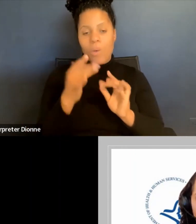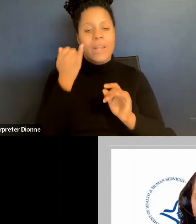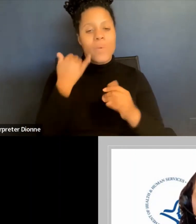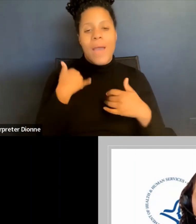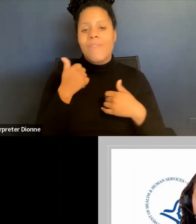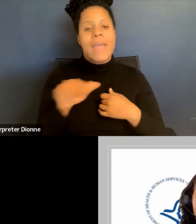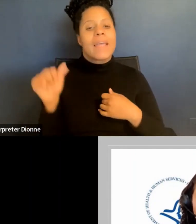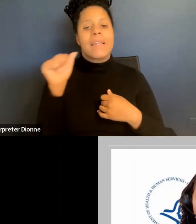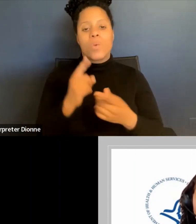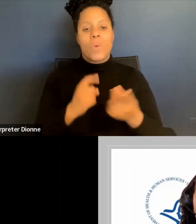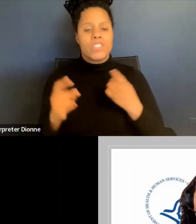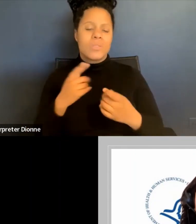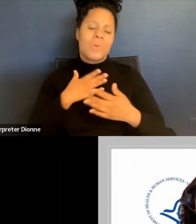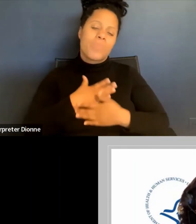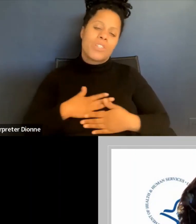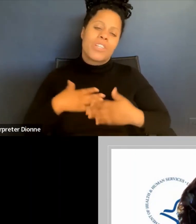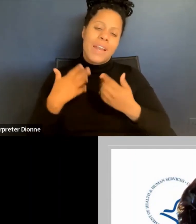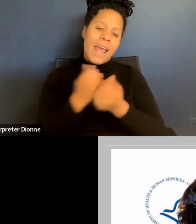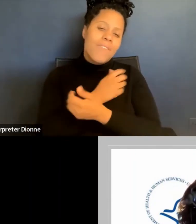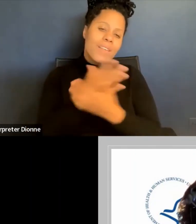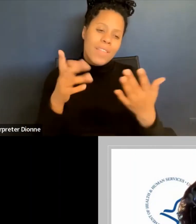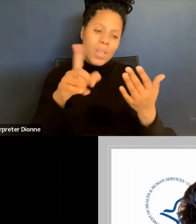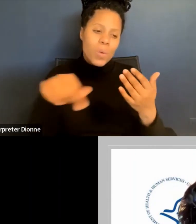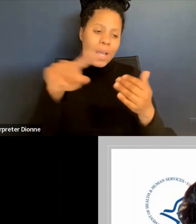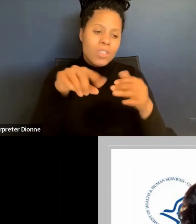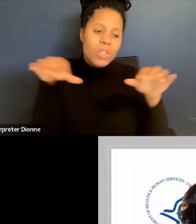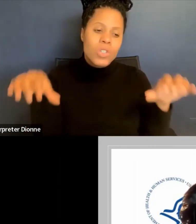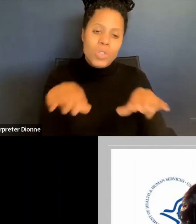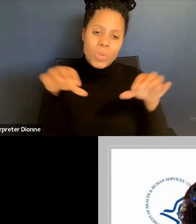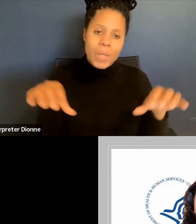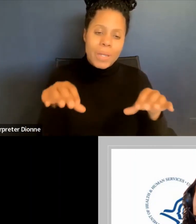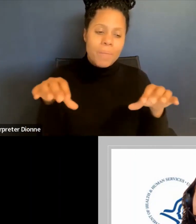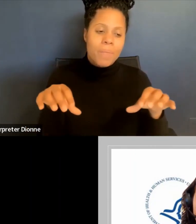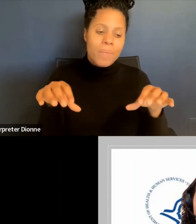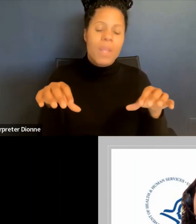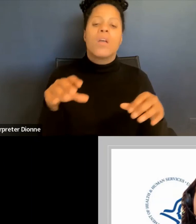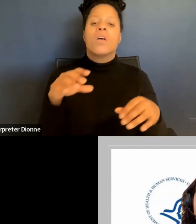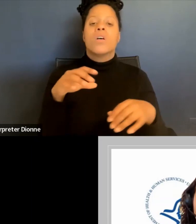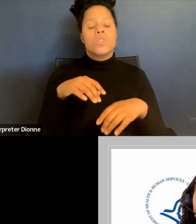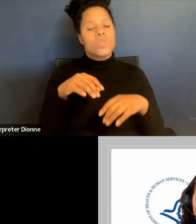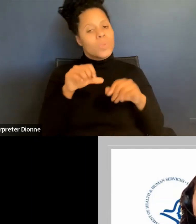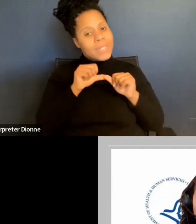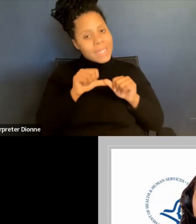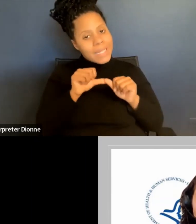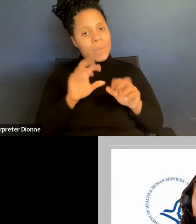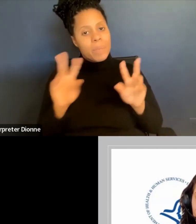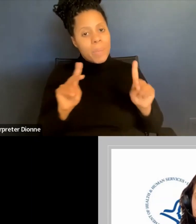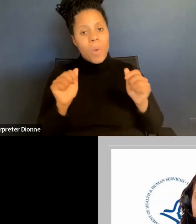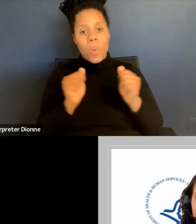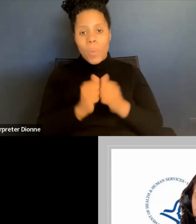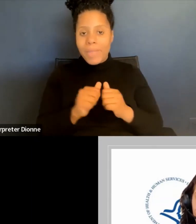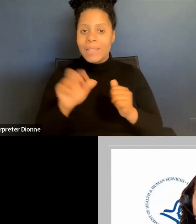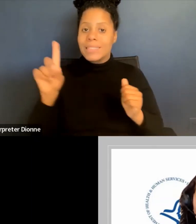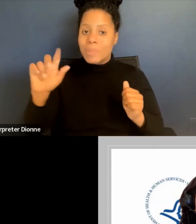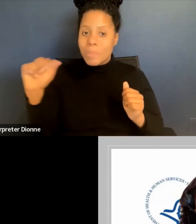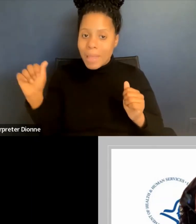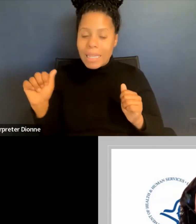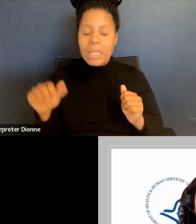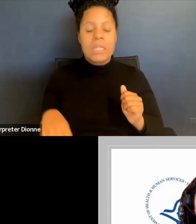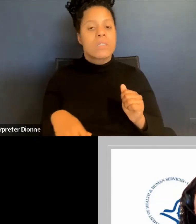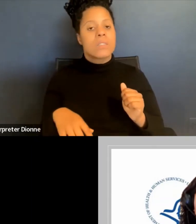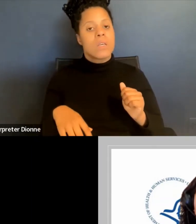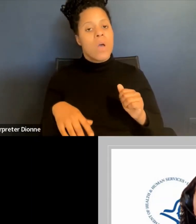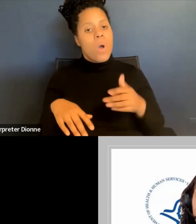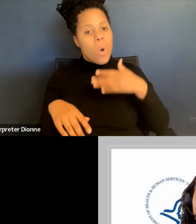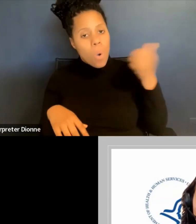appreciate everything people are doing on the ground to keep people with disabilities and older adults safe. And Anna just put